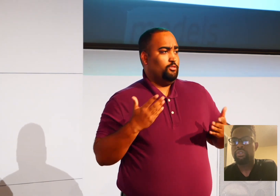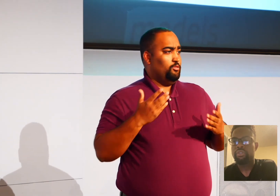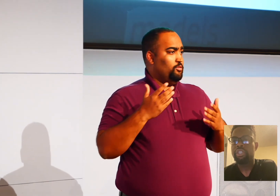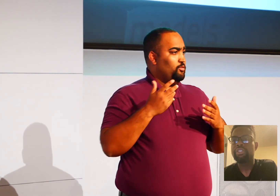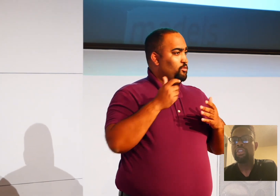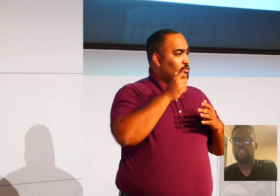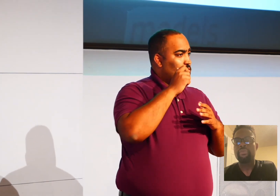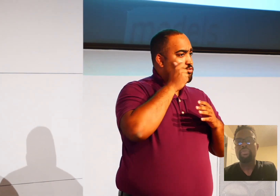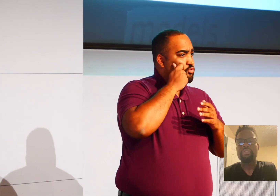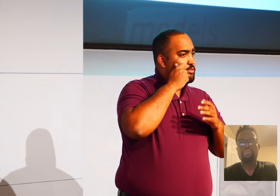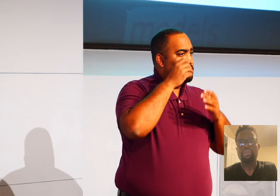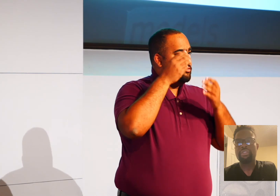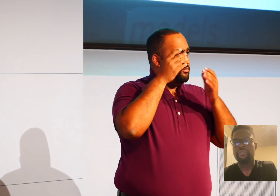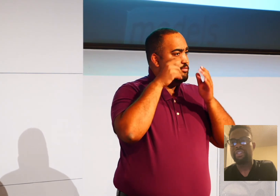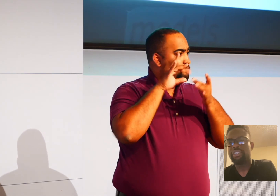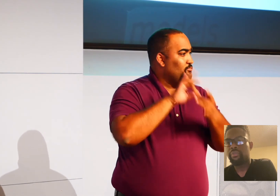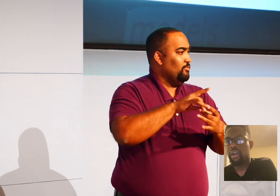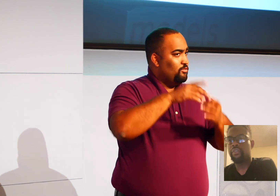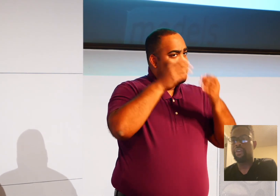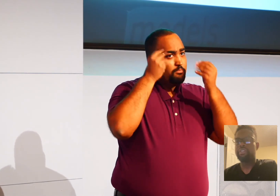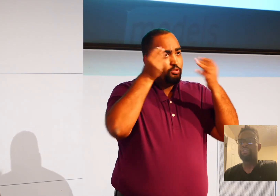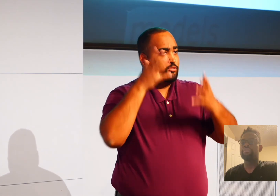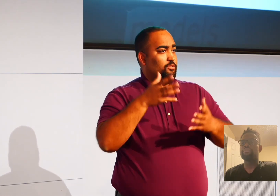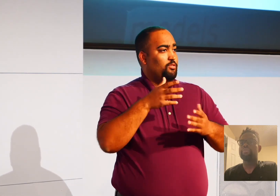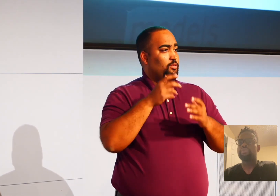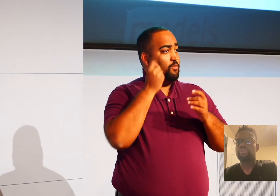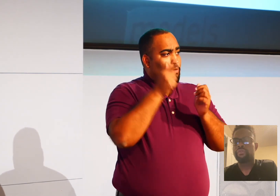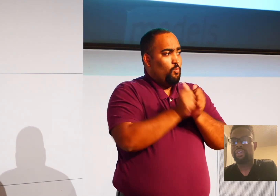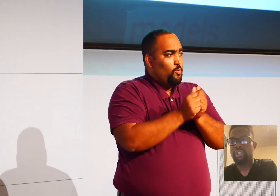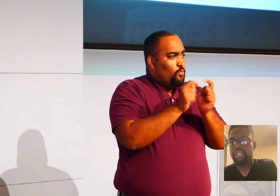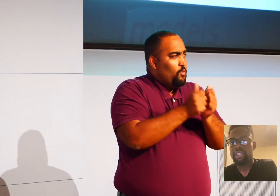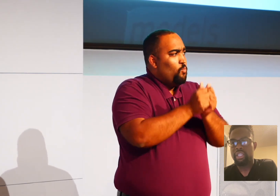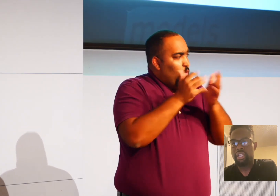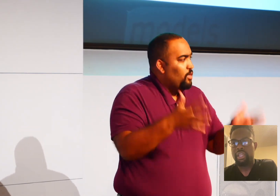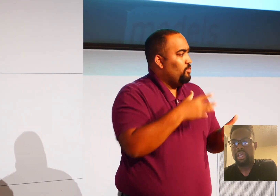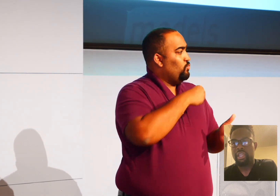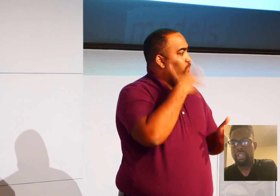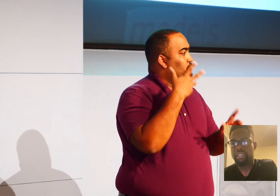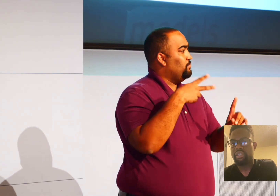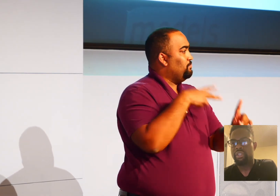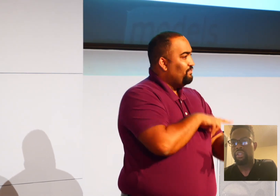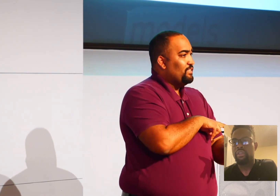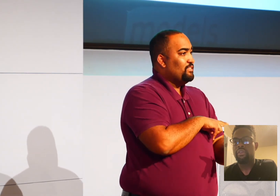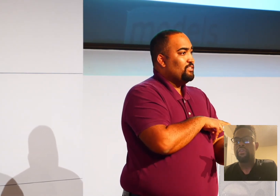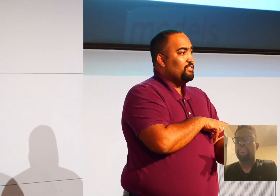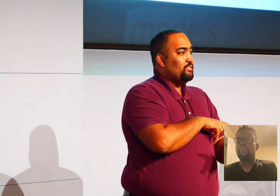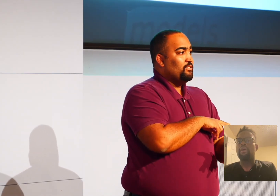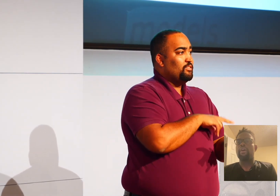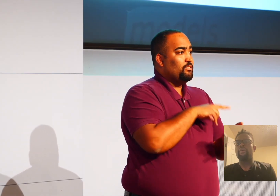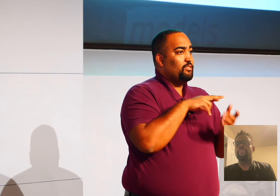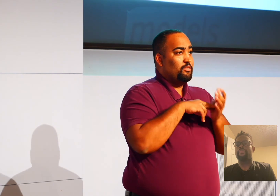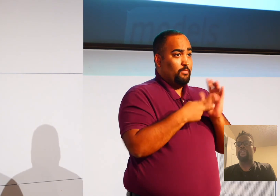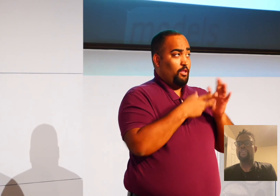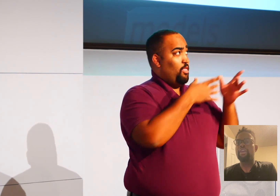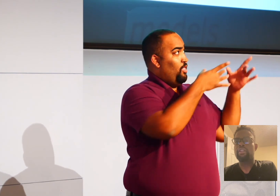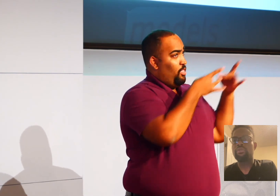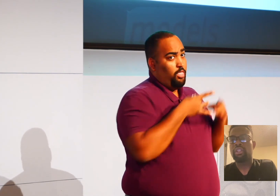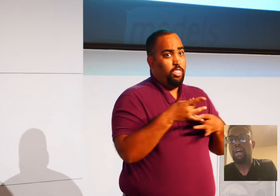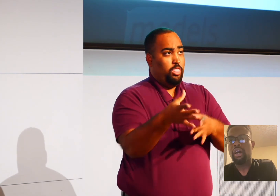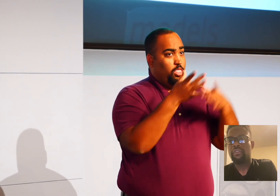Teachers are the number one source of teaching about racial identity and that connection. And they include a lot of